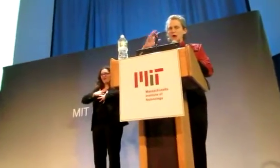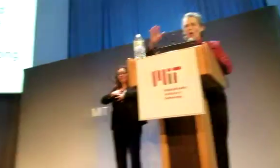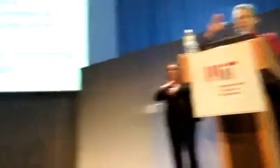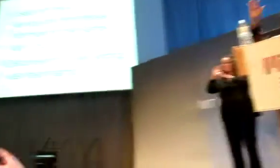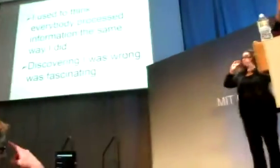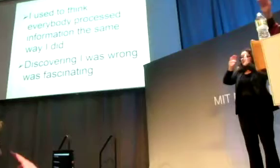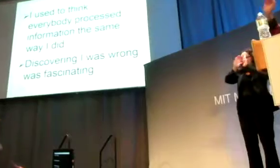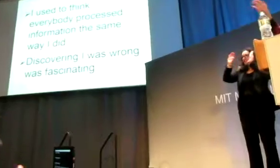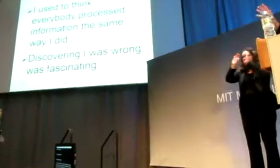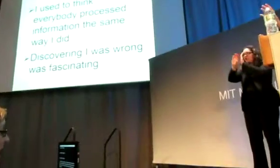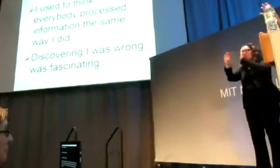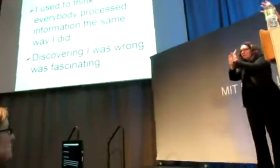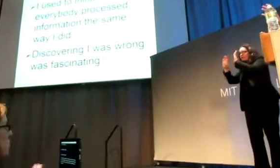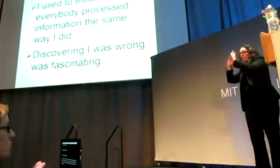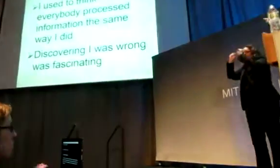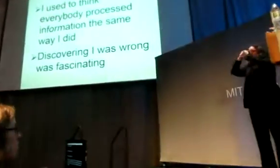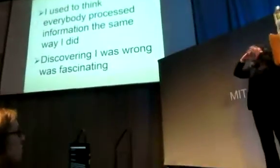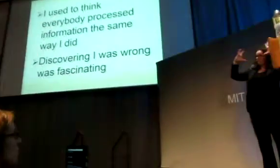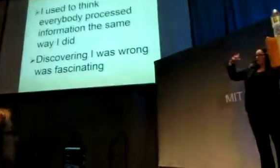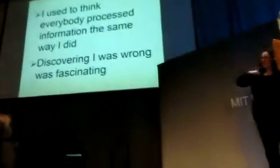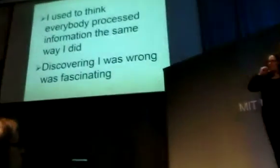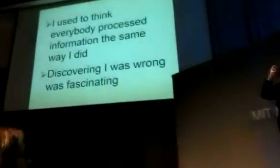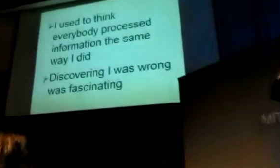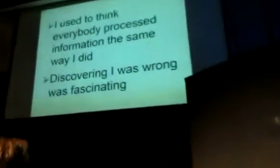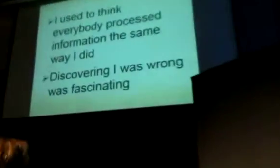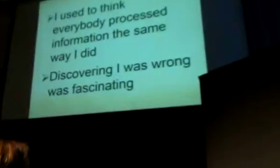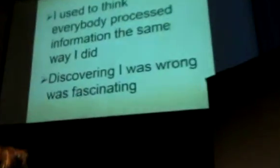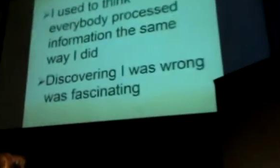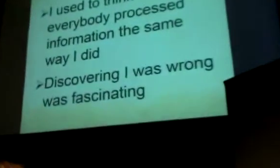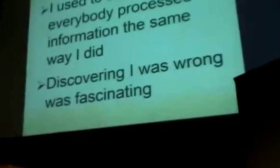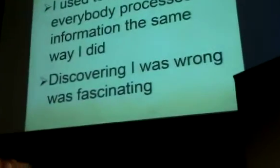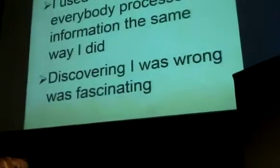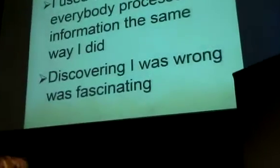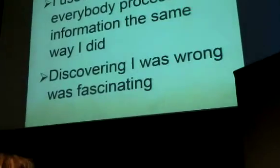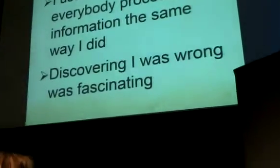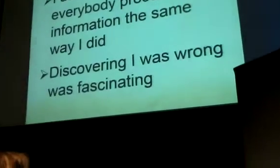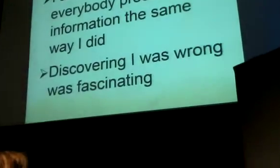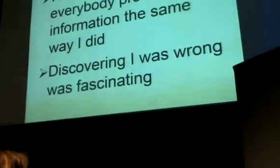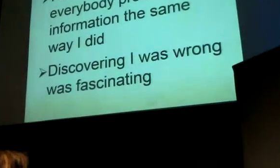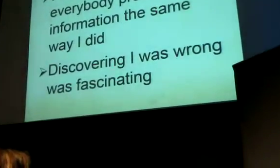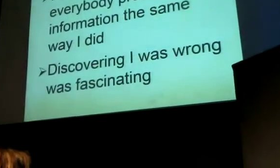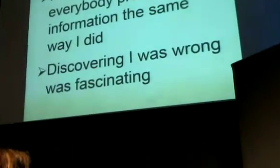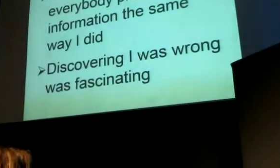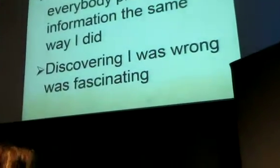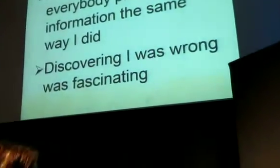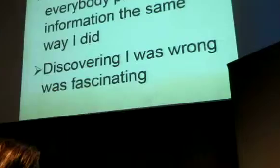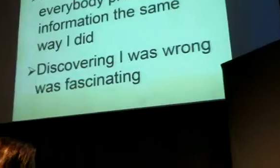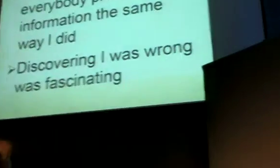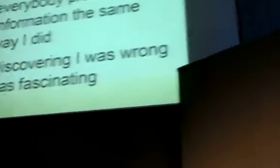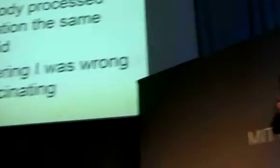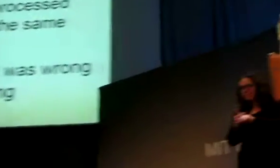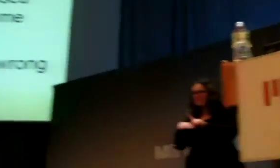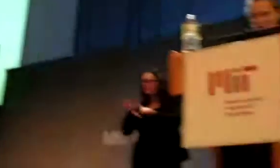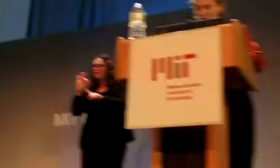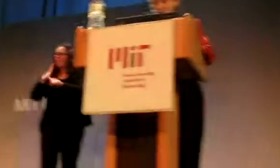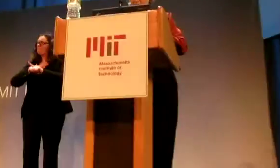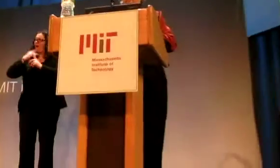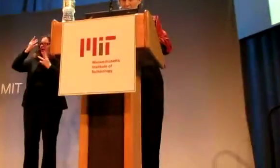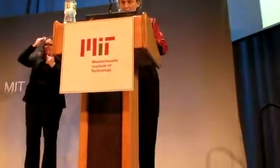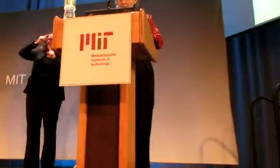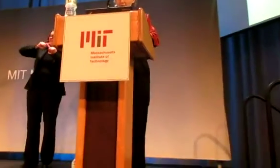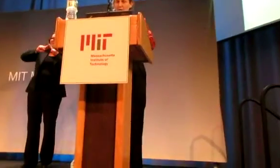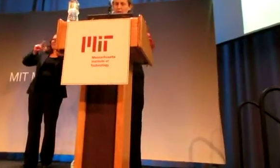I didn't know that my thinking was different. Kind of discovering that my thinking was different, that's been a real